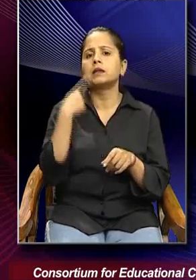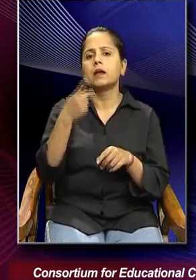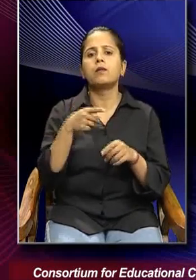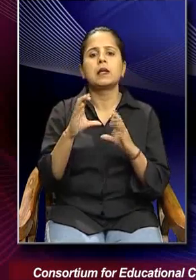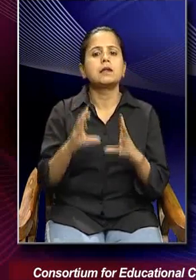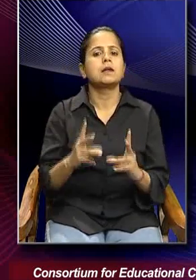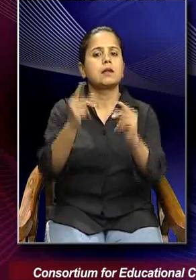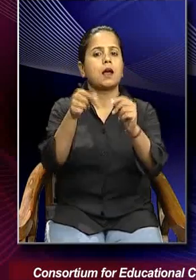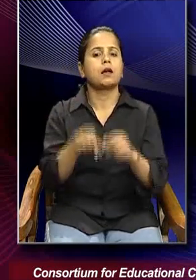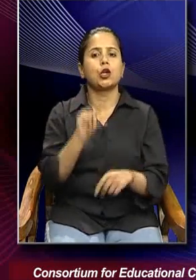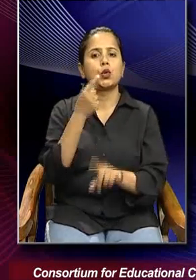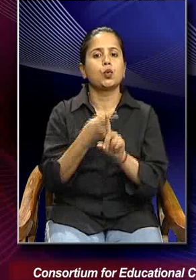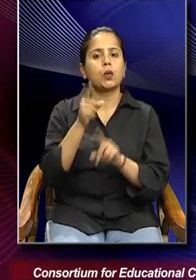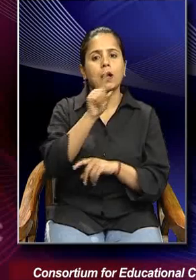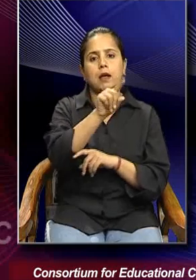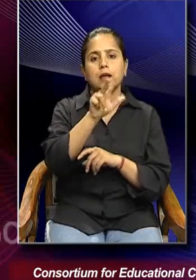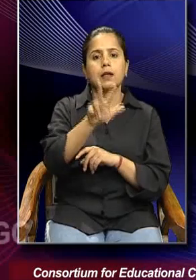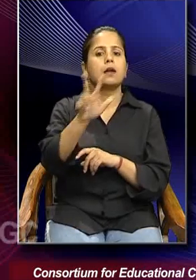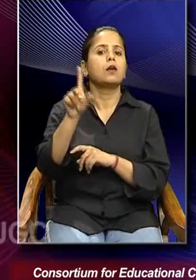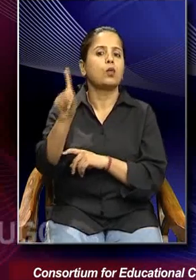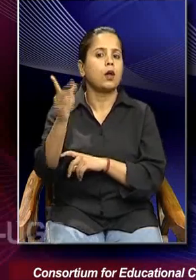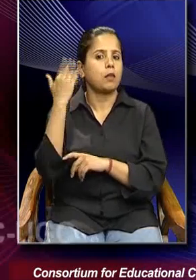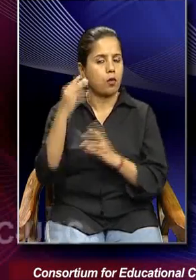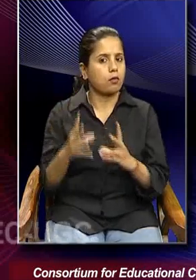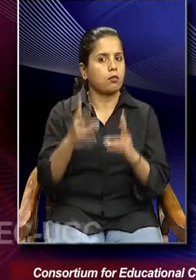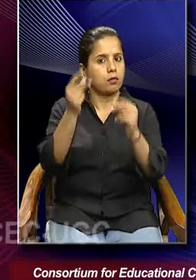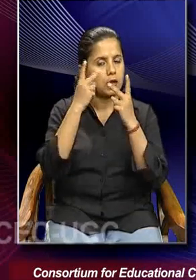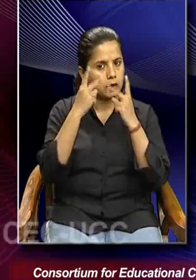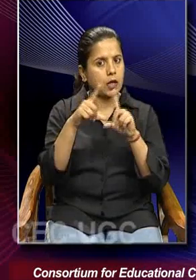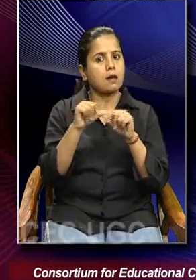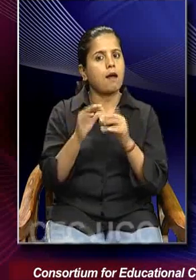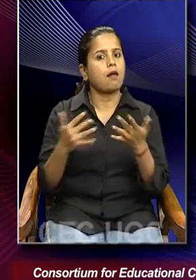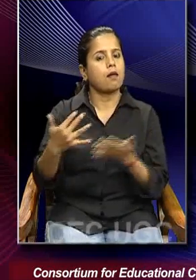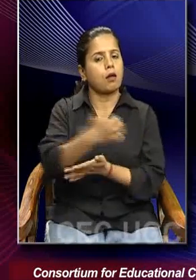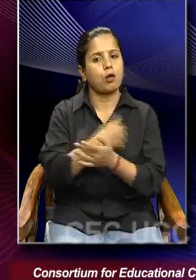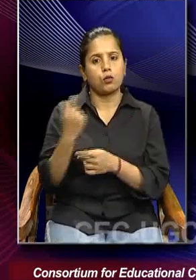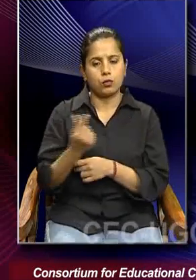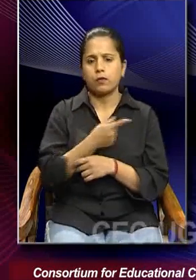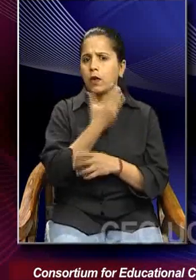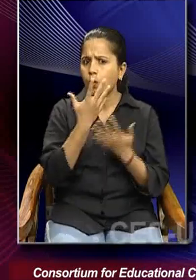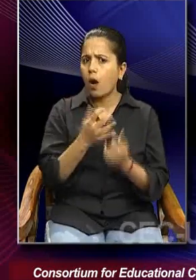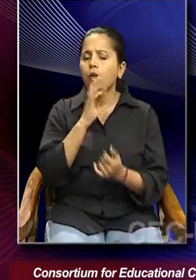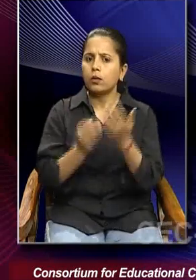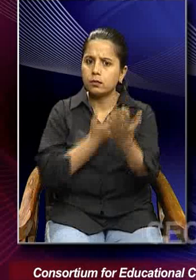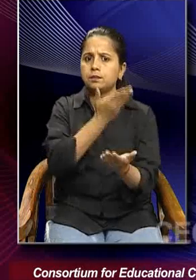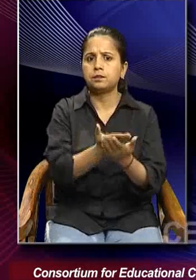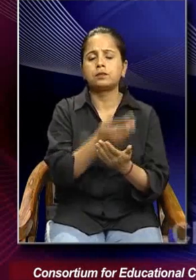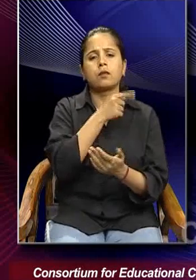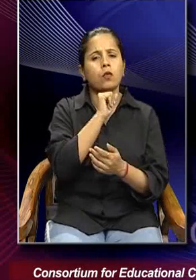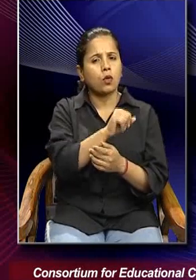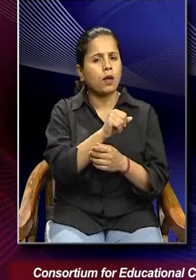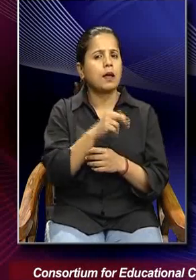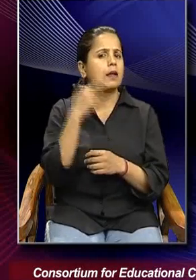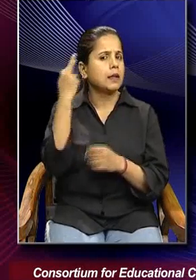of UK 1881. So he was actually trying to propose salient